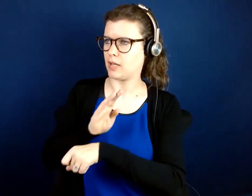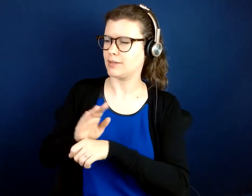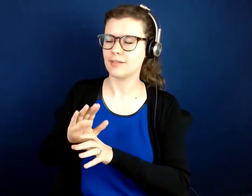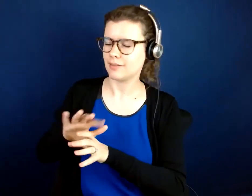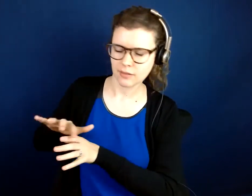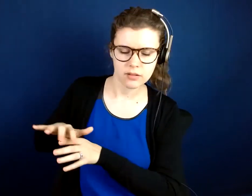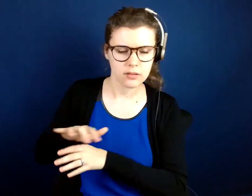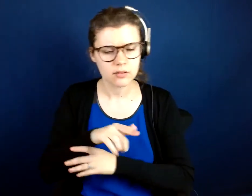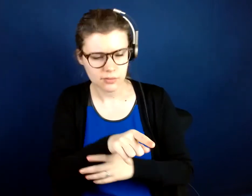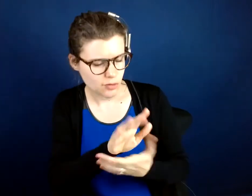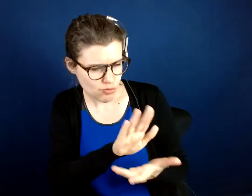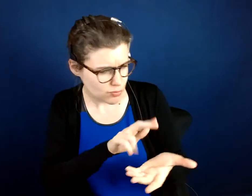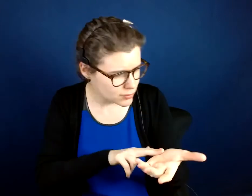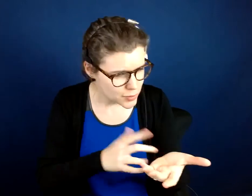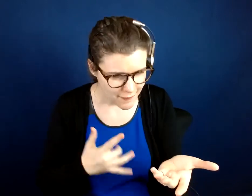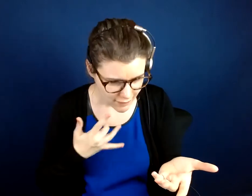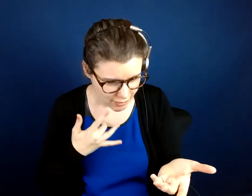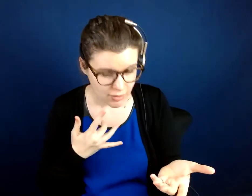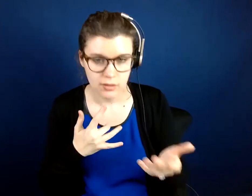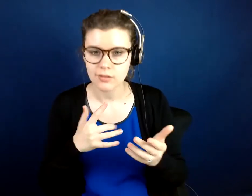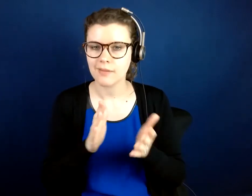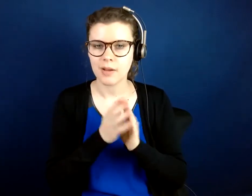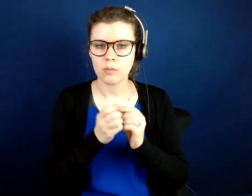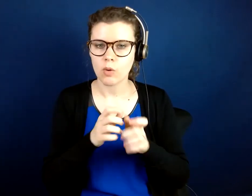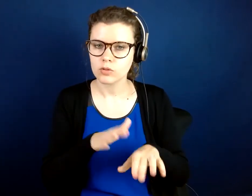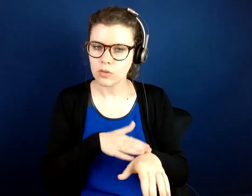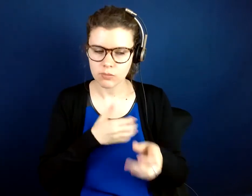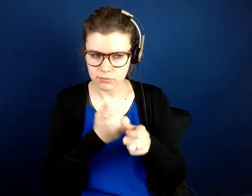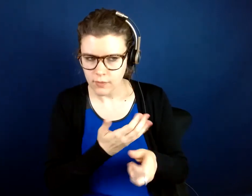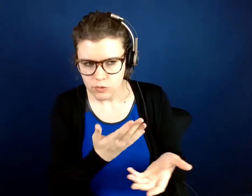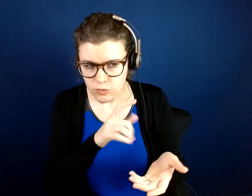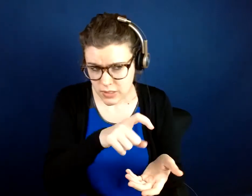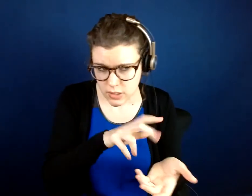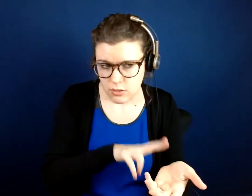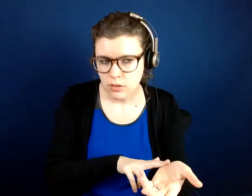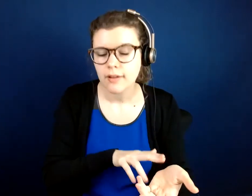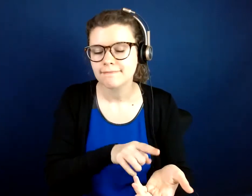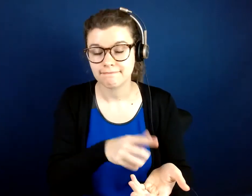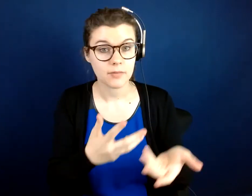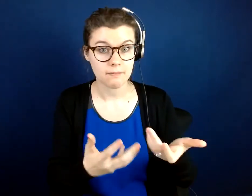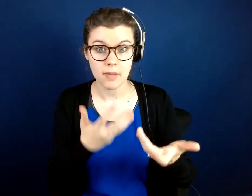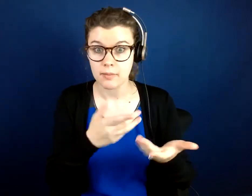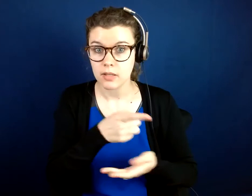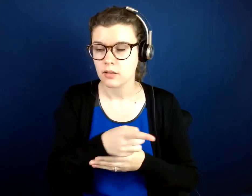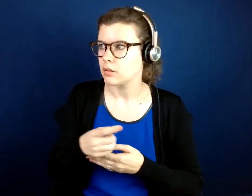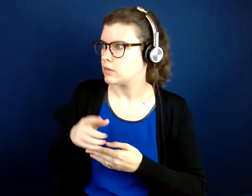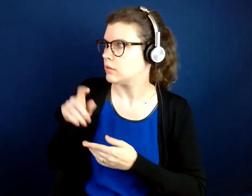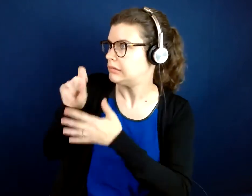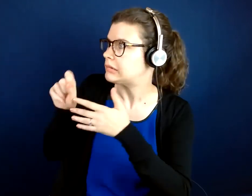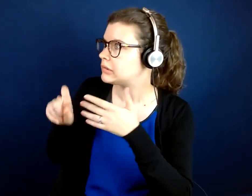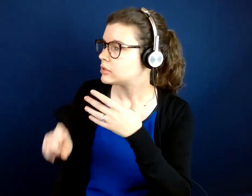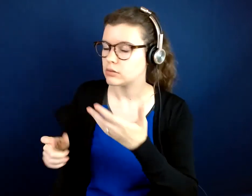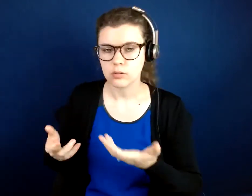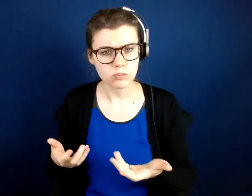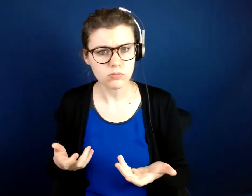is feeling. And then you slow it down according to their needs. They may have many questions that they'll ask you.